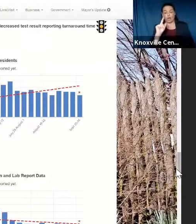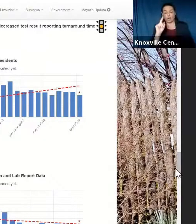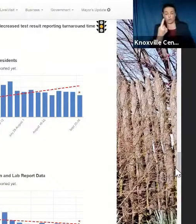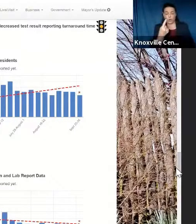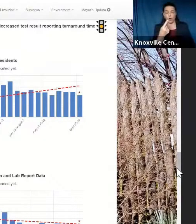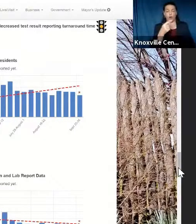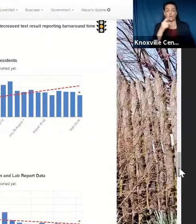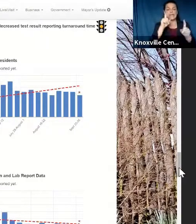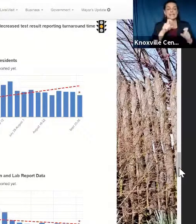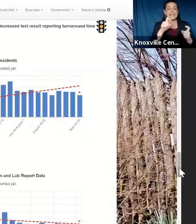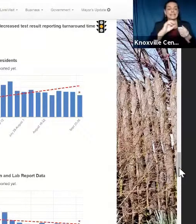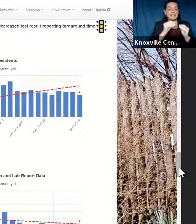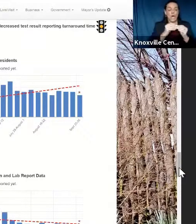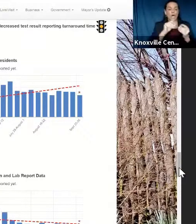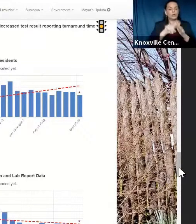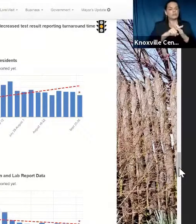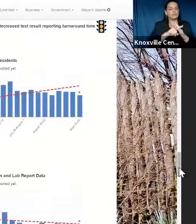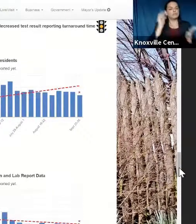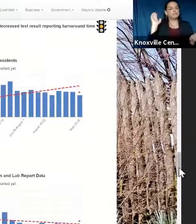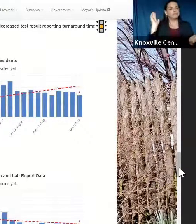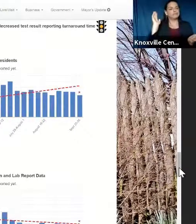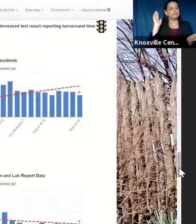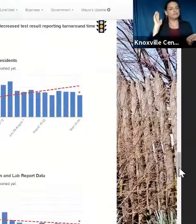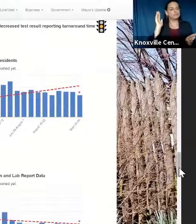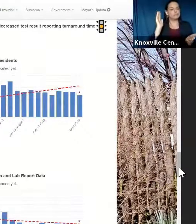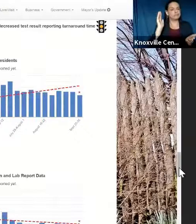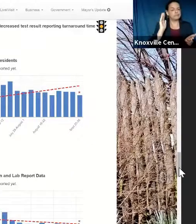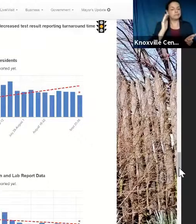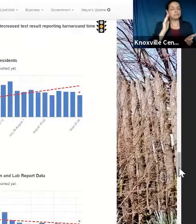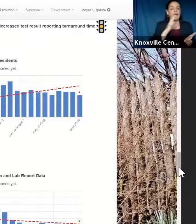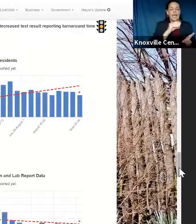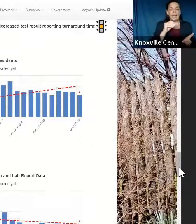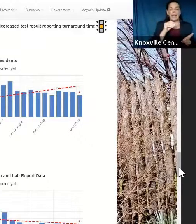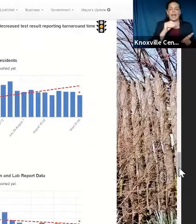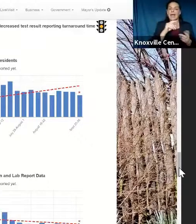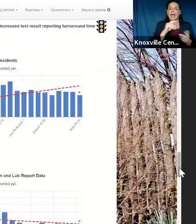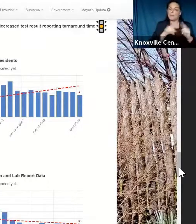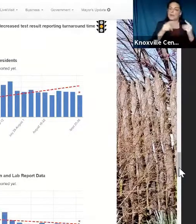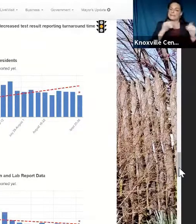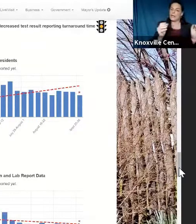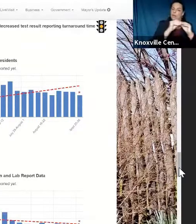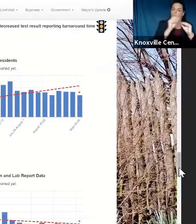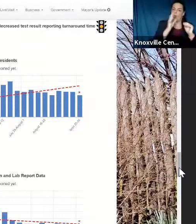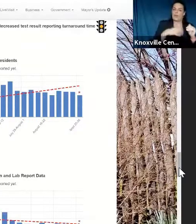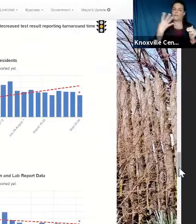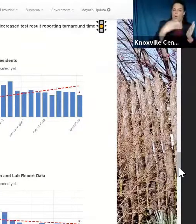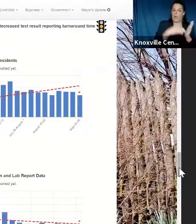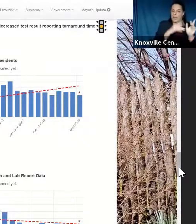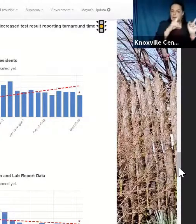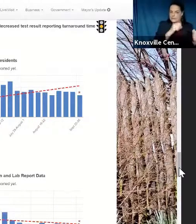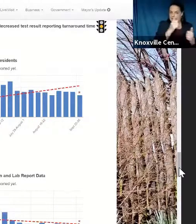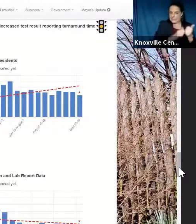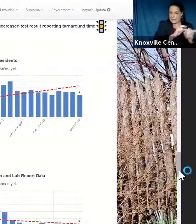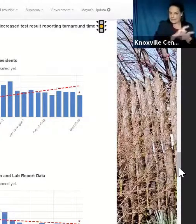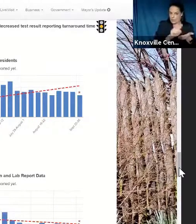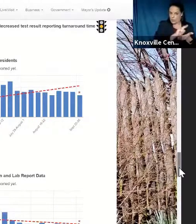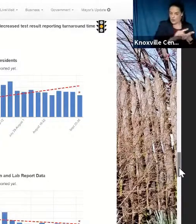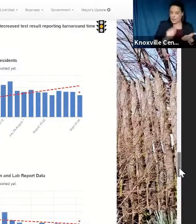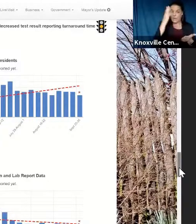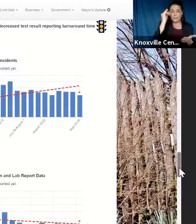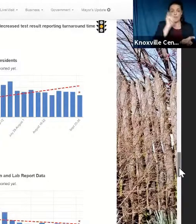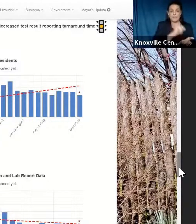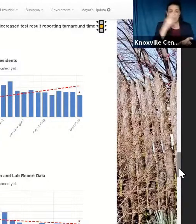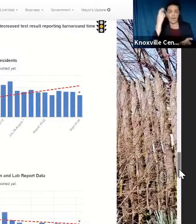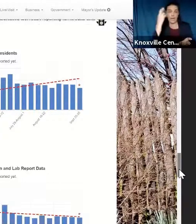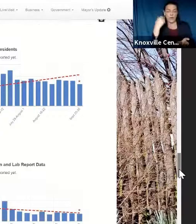to decrease, but the average testing volume has remained above 4,000 a week. Because of those factors, we are continuing to